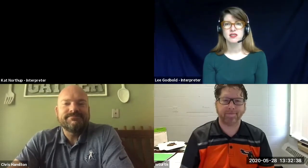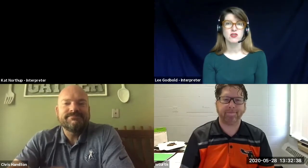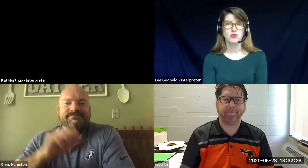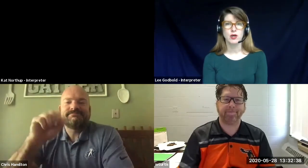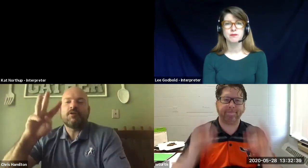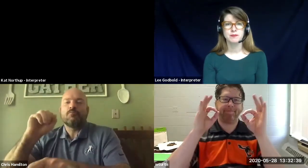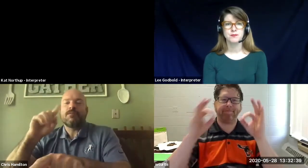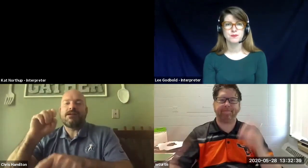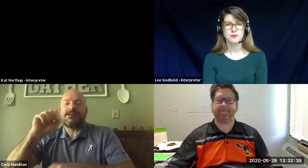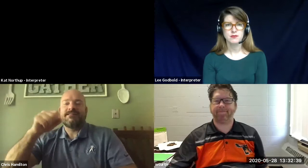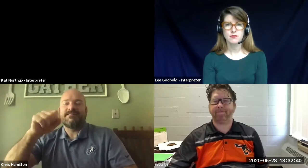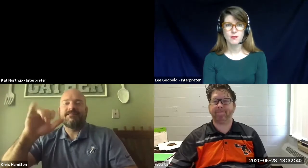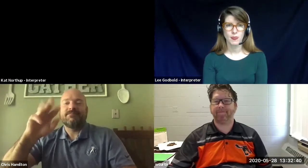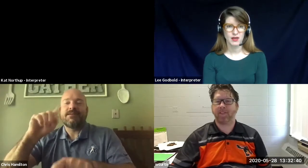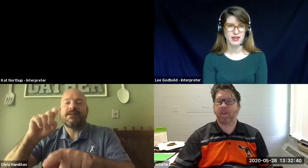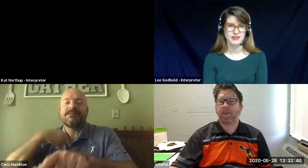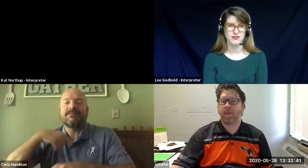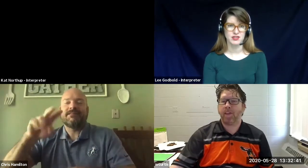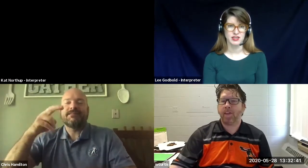safety as well. Yeah, definitely.